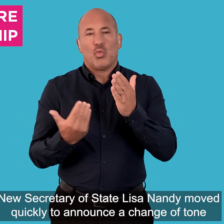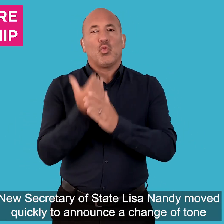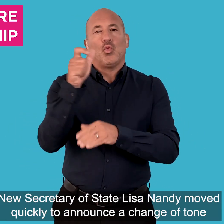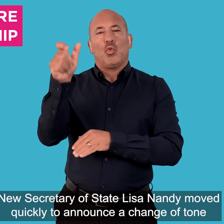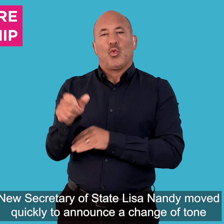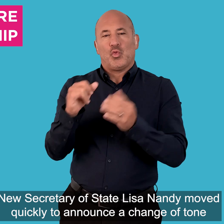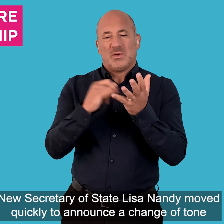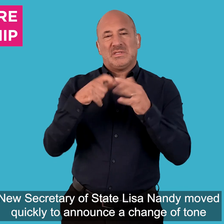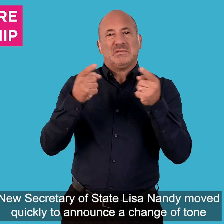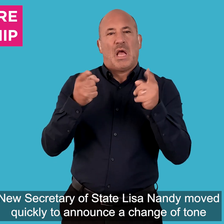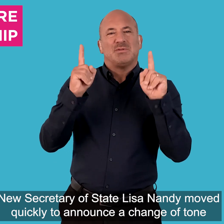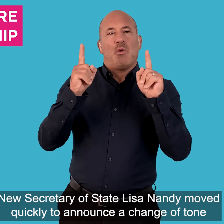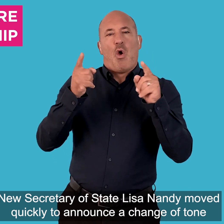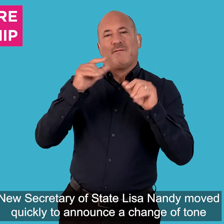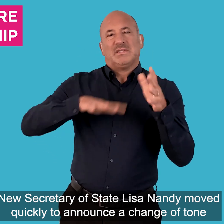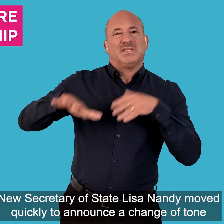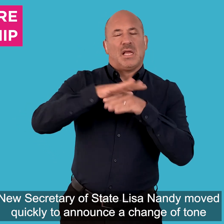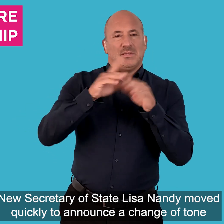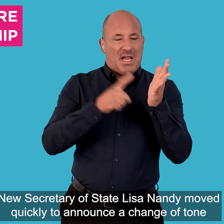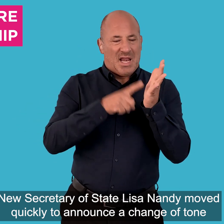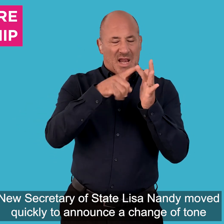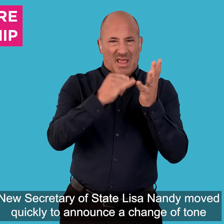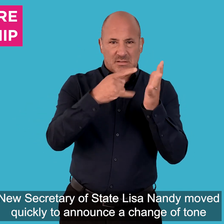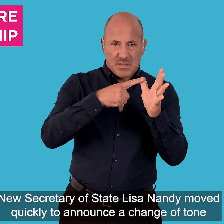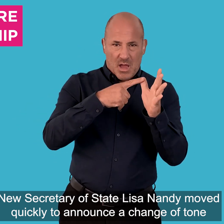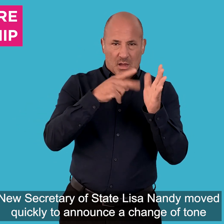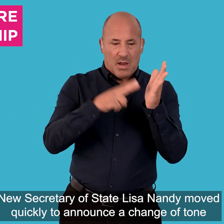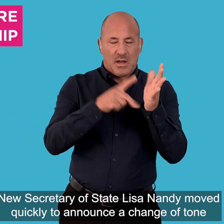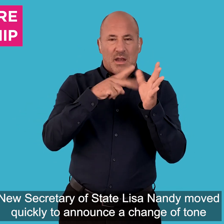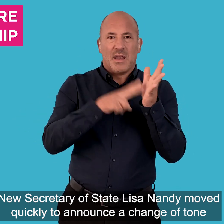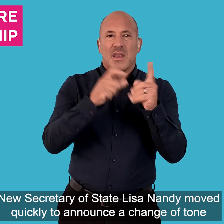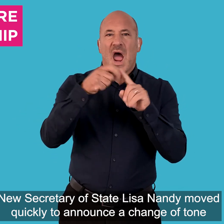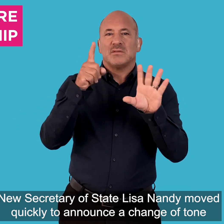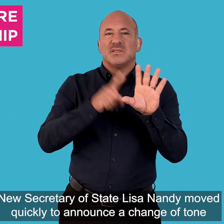New Secretary of State Lisa Nandy moved quickly to announce a change of tone.